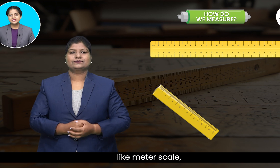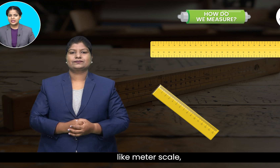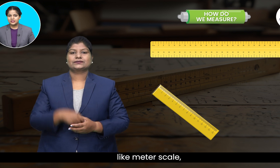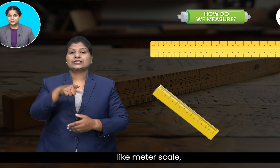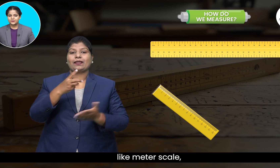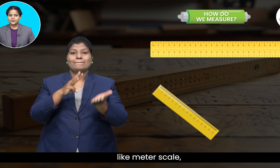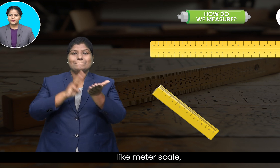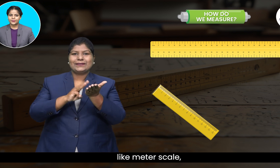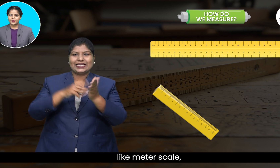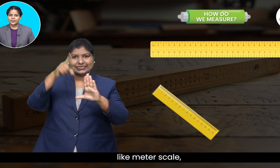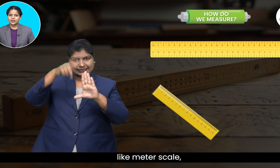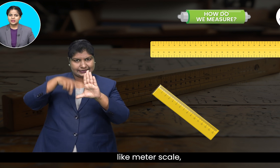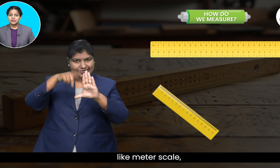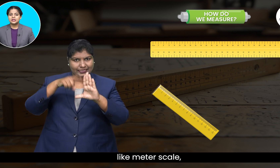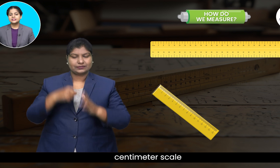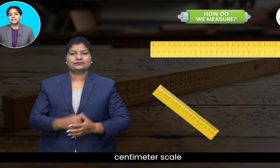meter scale,